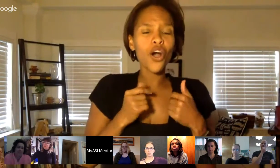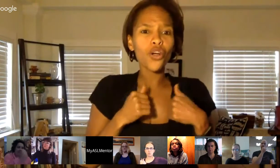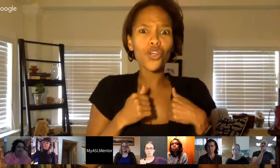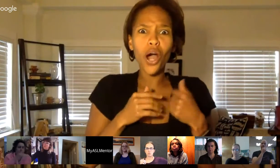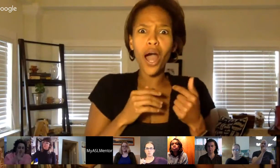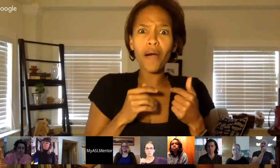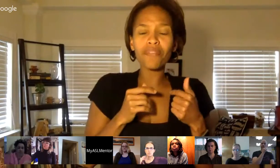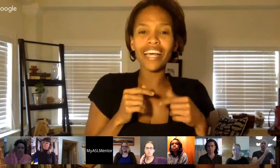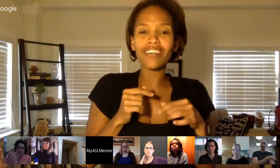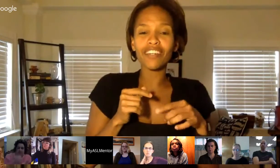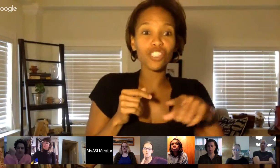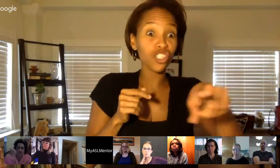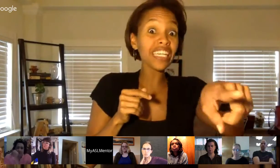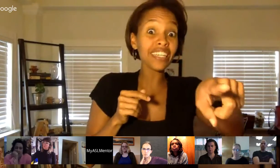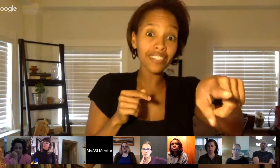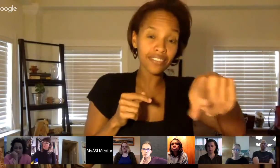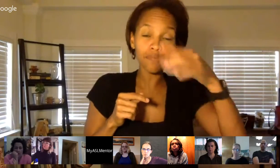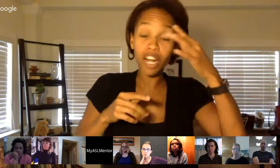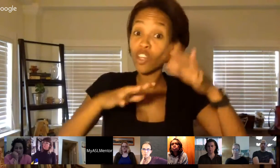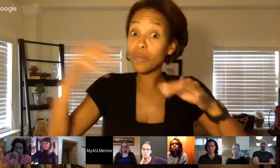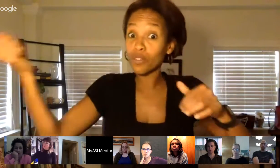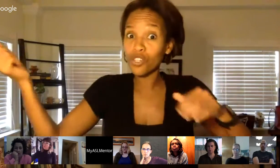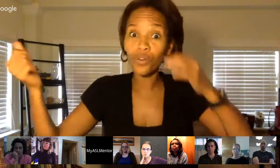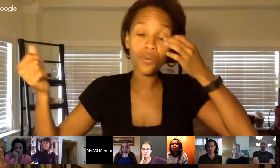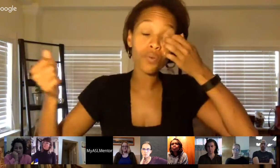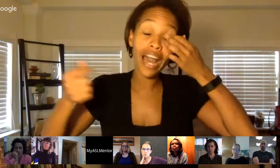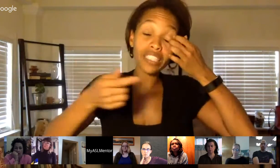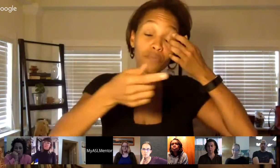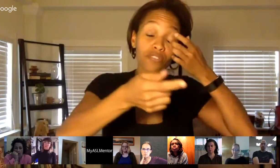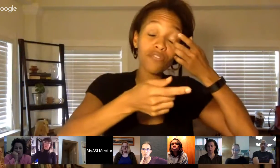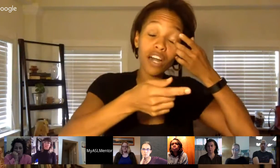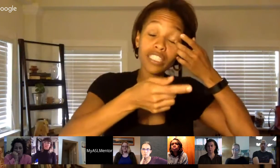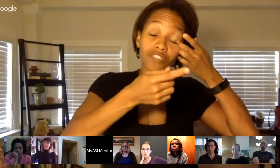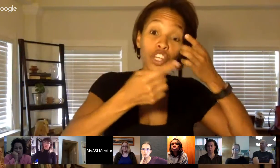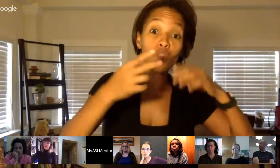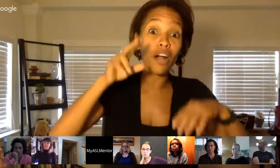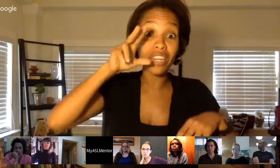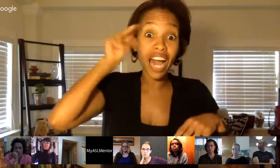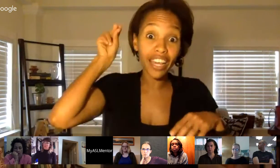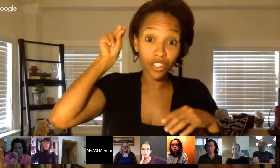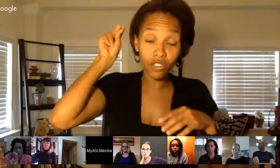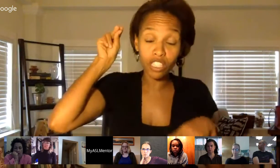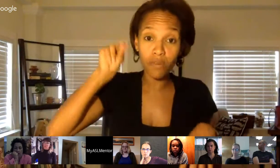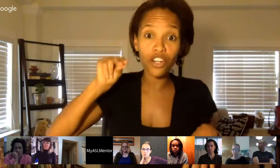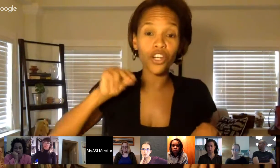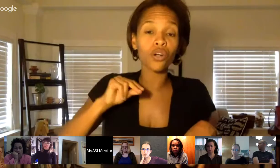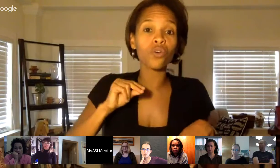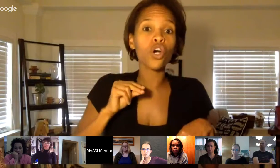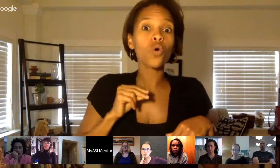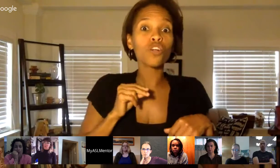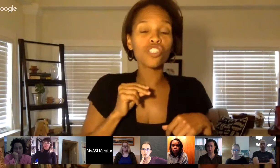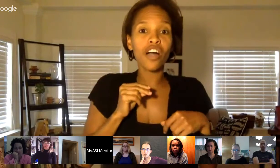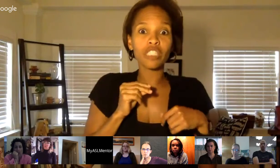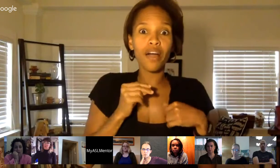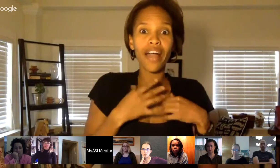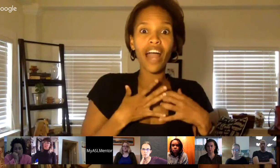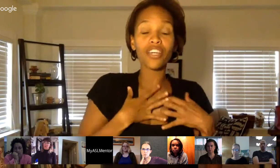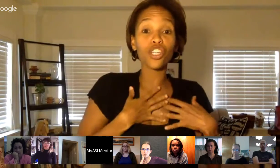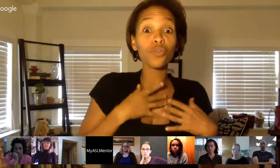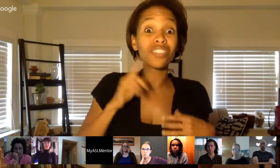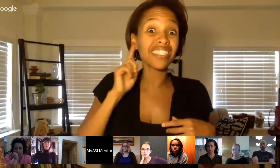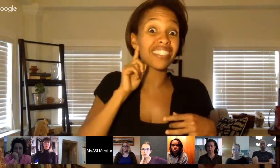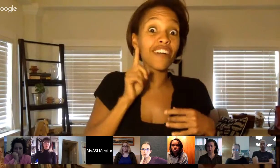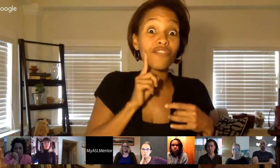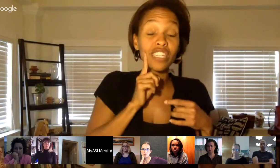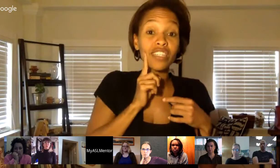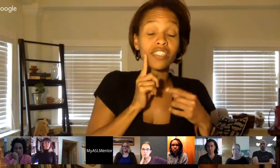as like she, but other people too, has a video about Niall DeMarco where she talks about how he